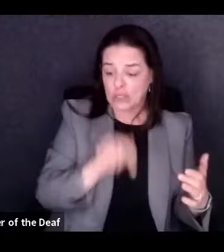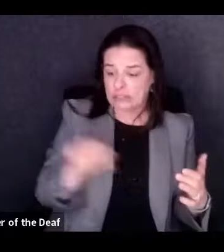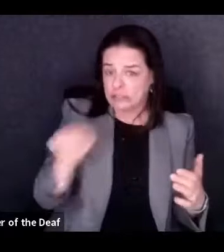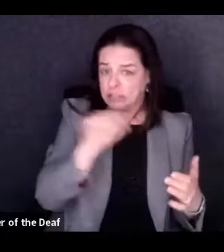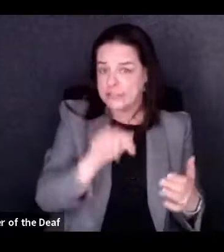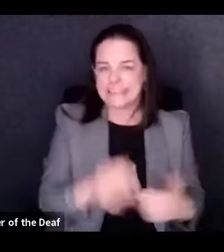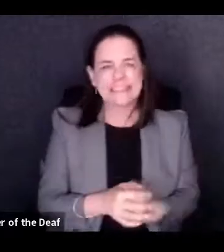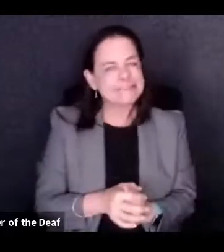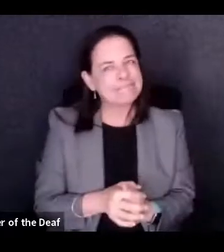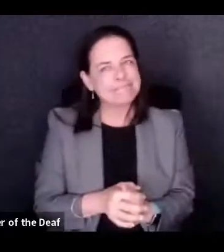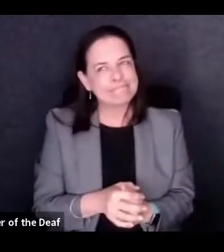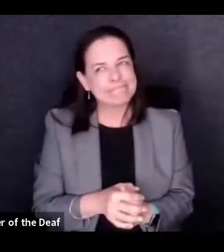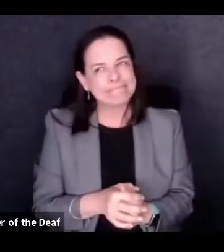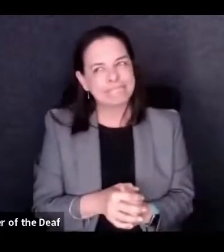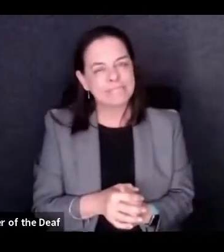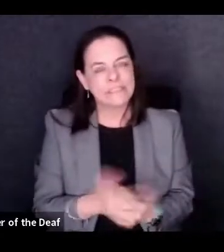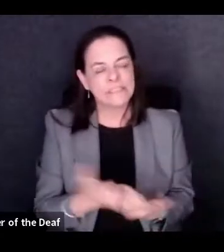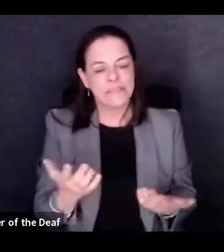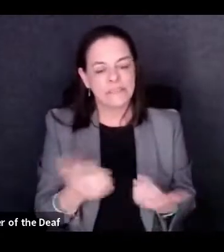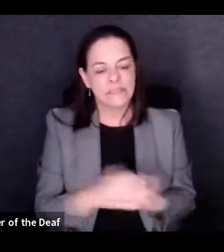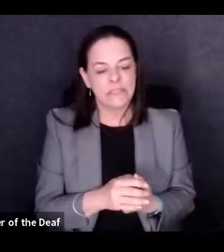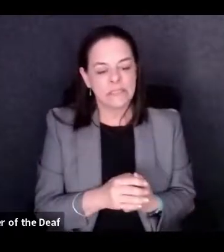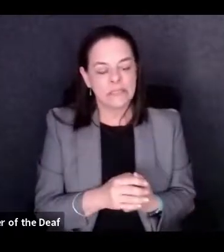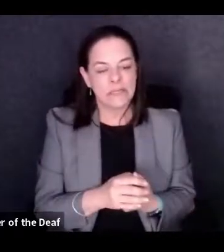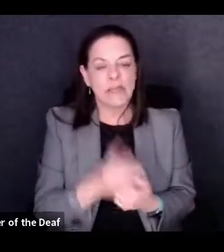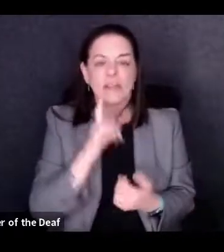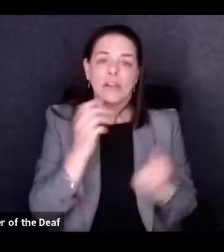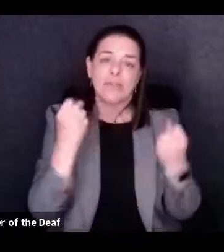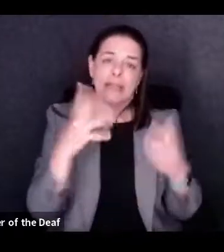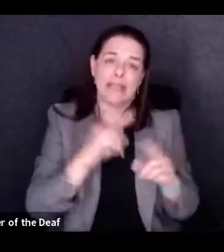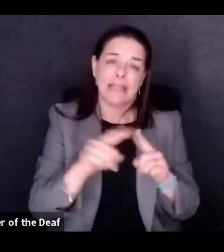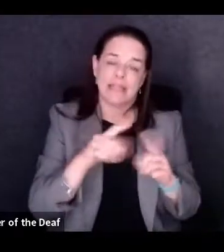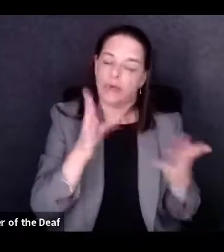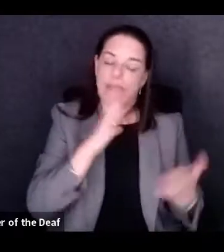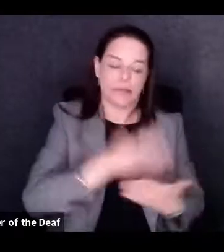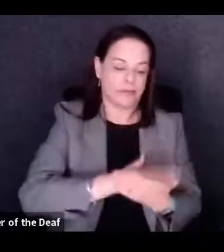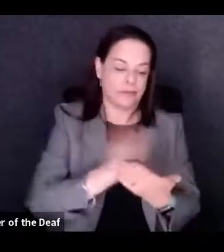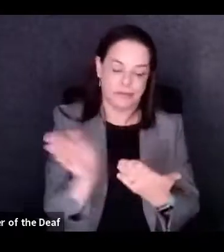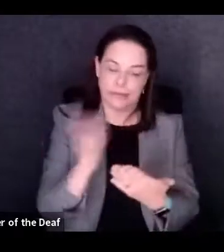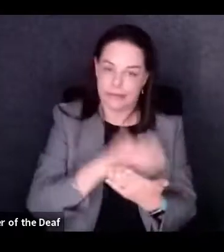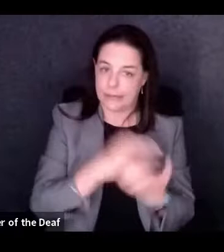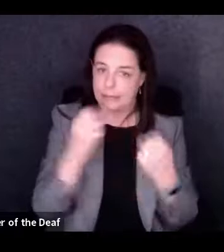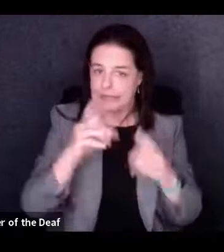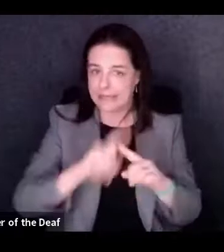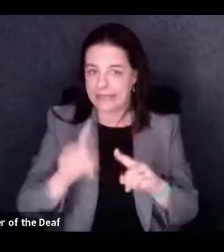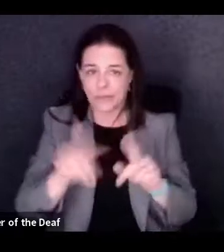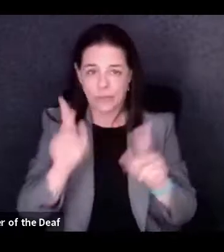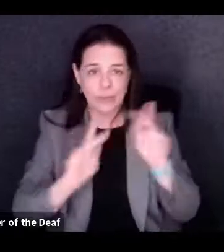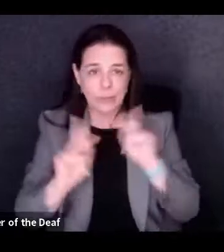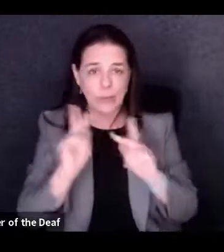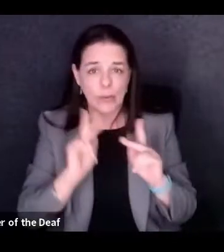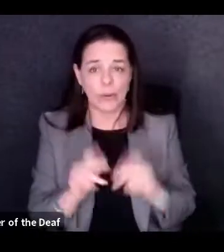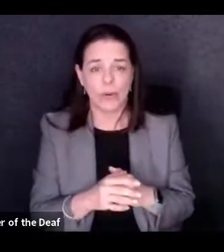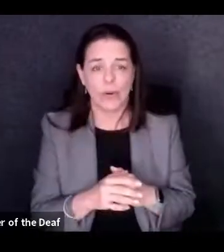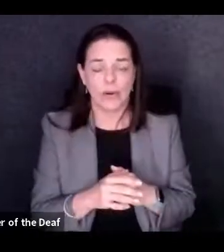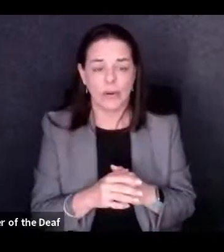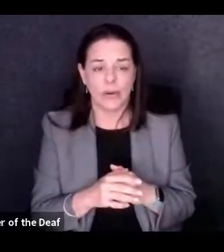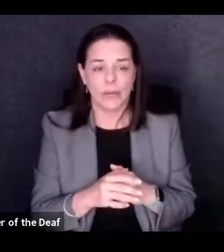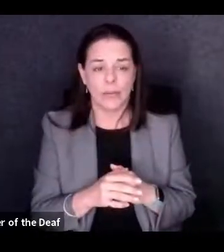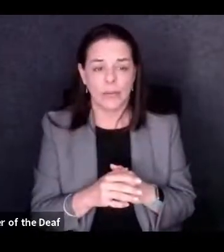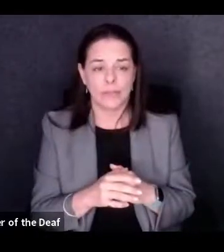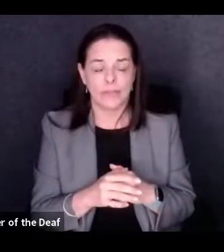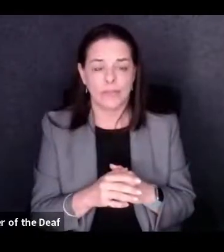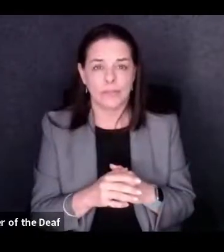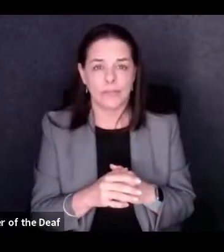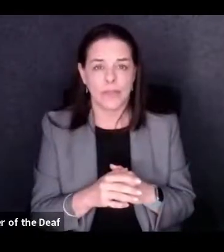You know, there's been some coverage. There's a lot of different, again, it's a spectrum. There's a lot of different folks. There